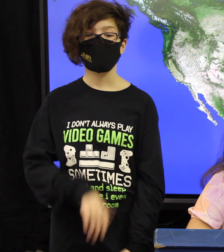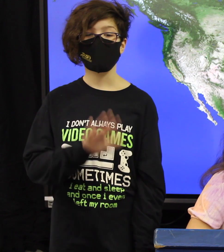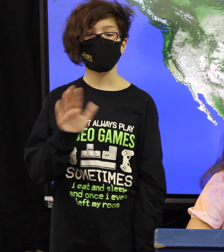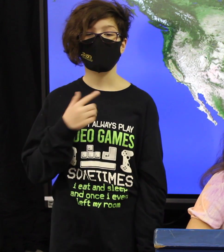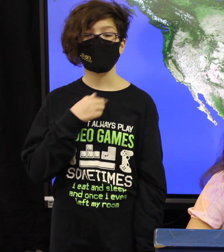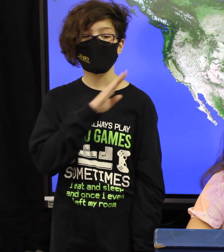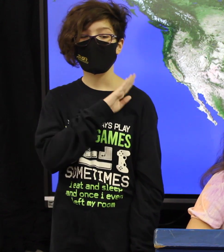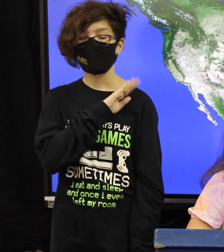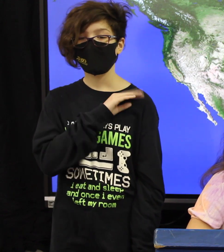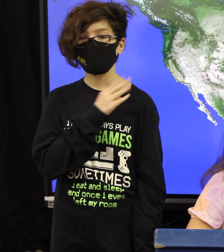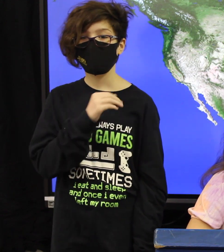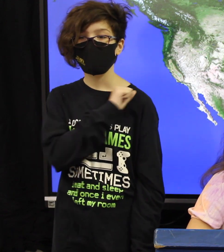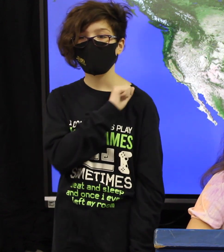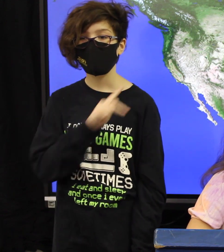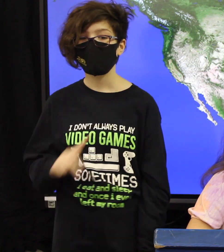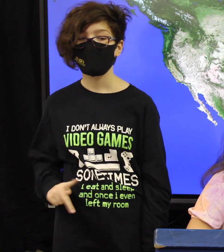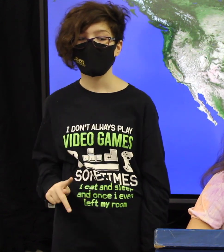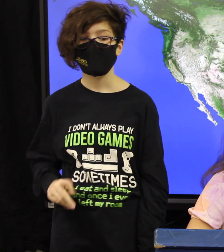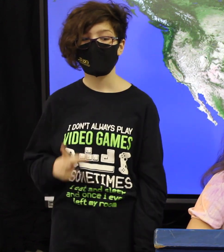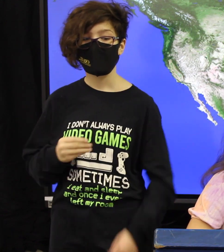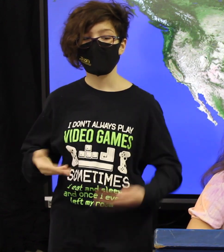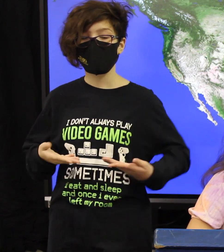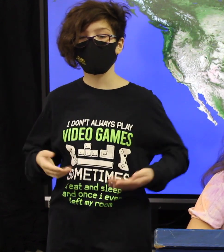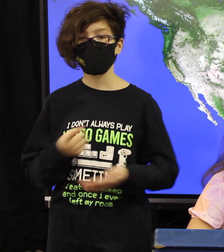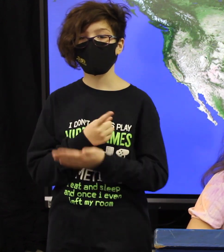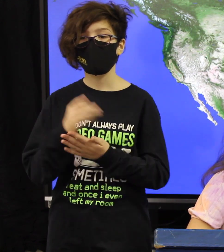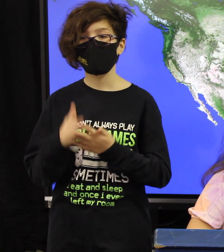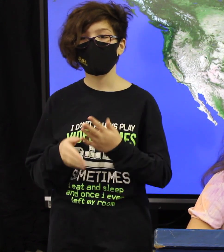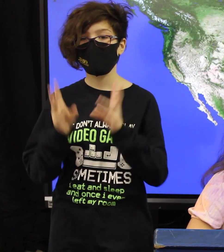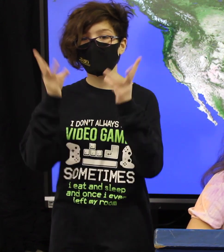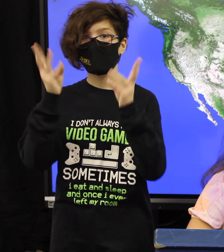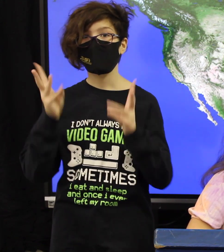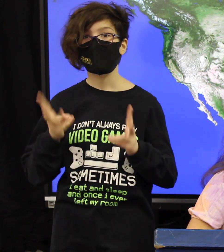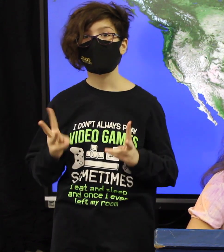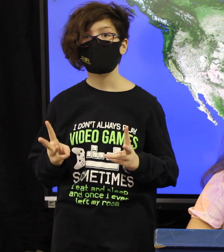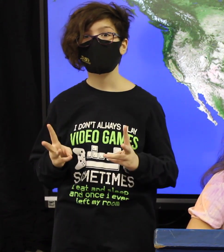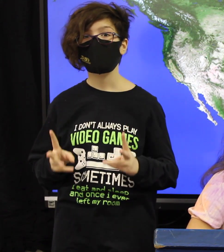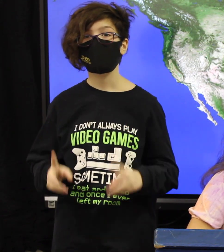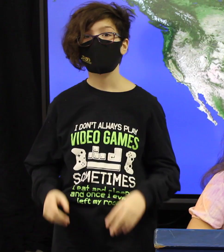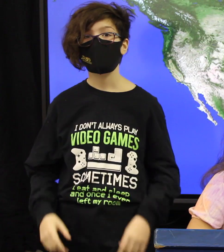Hi, I'm Raleigh and this is Jessica and here is the weekend weather.